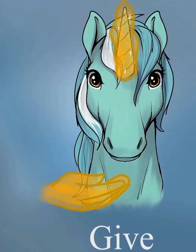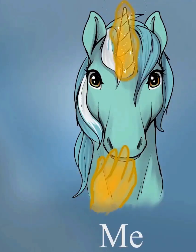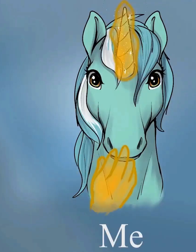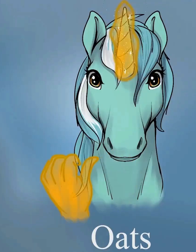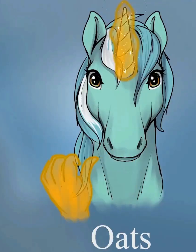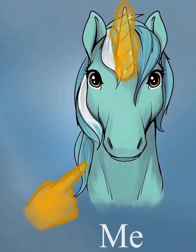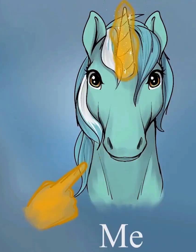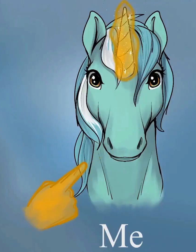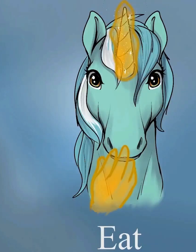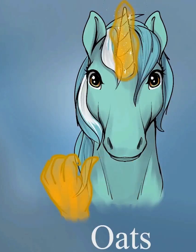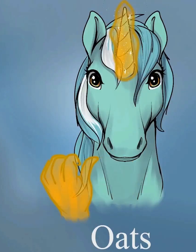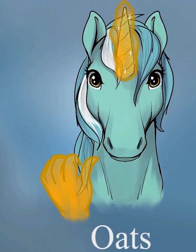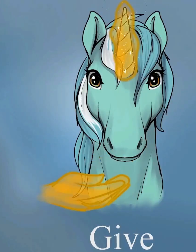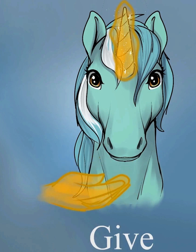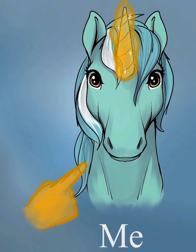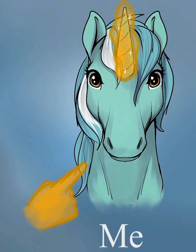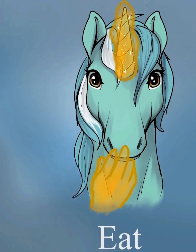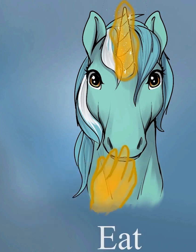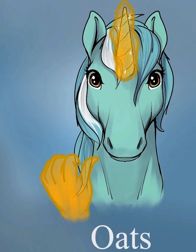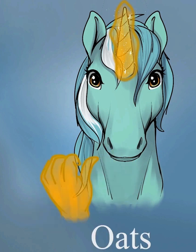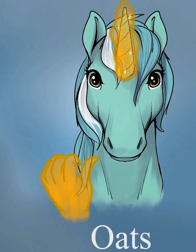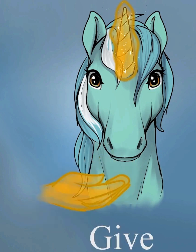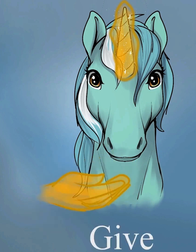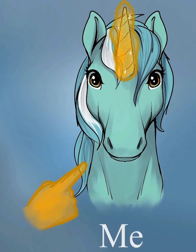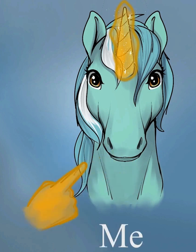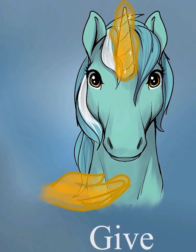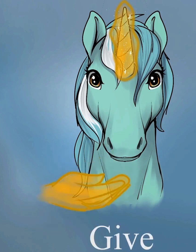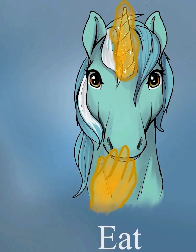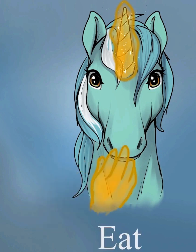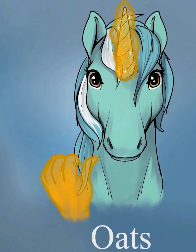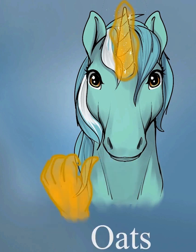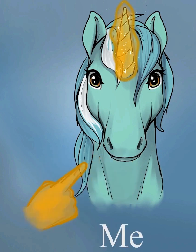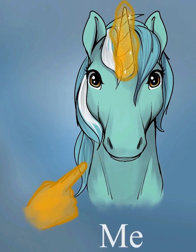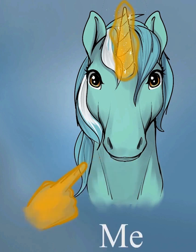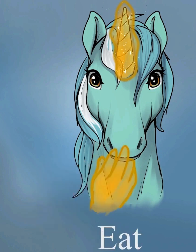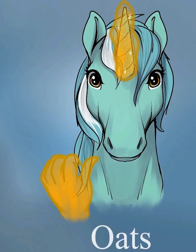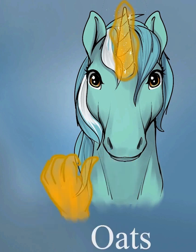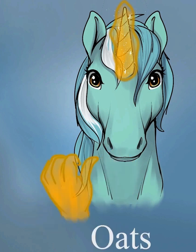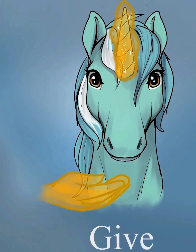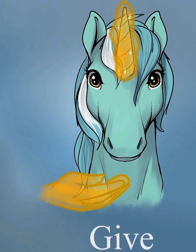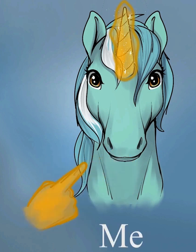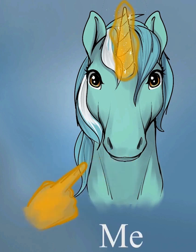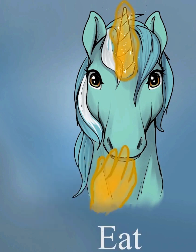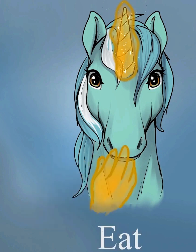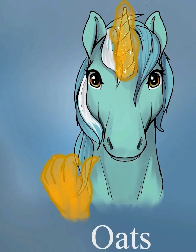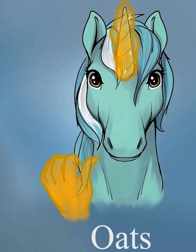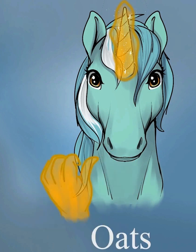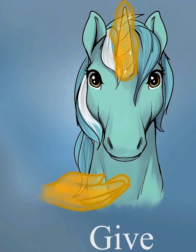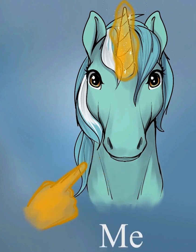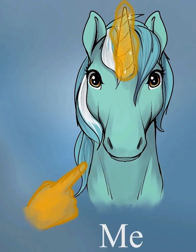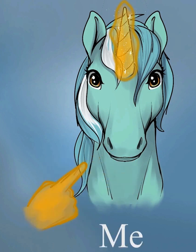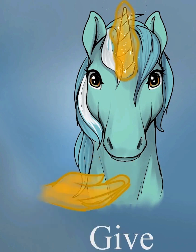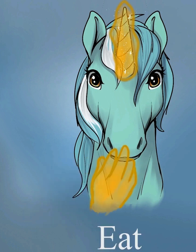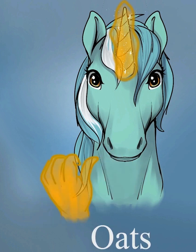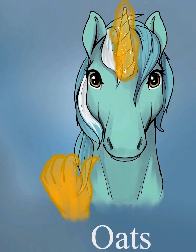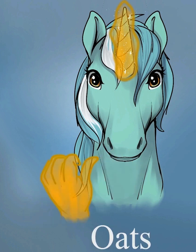me oats, me oats, give me oats, give me, give me oats, me oats, give me oats, give me, give me oats,